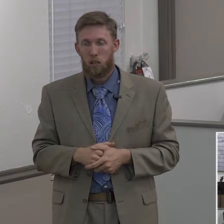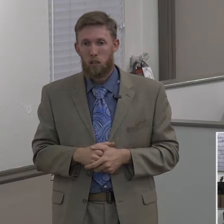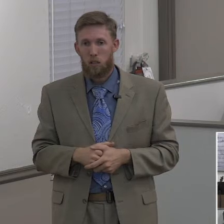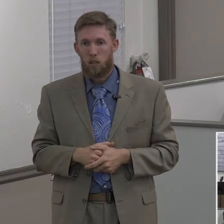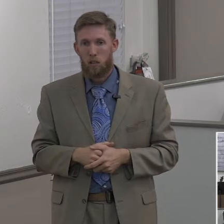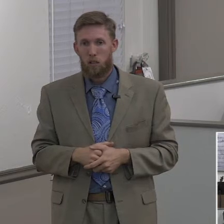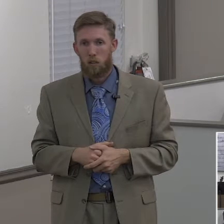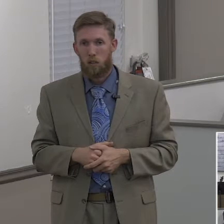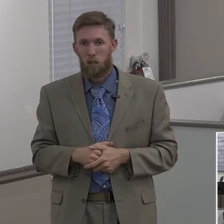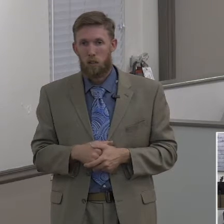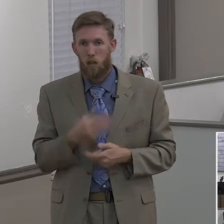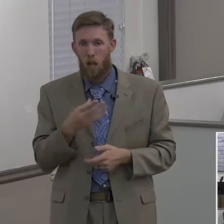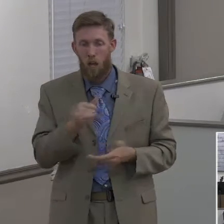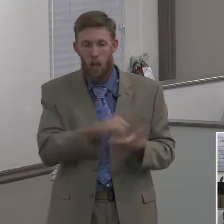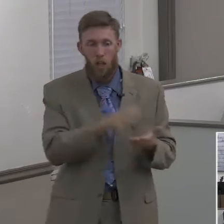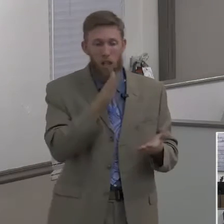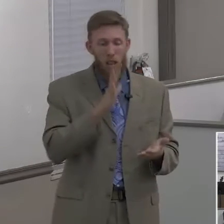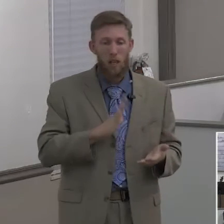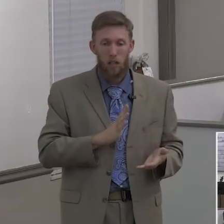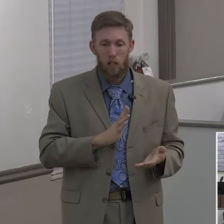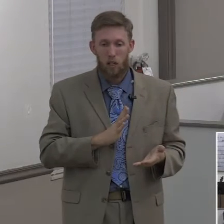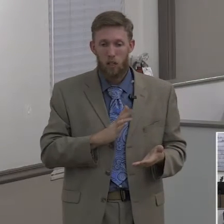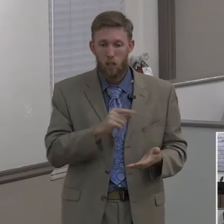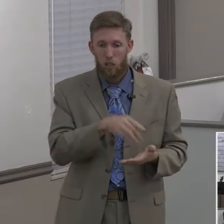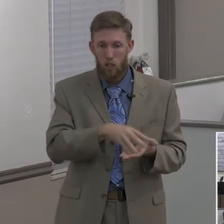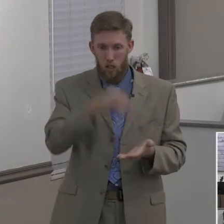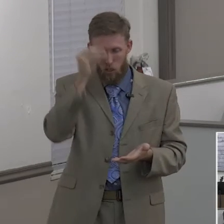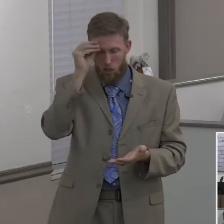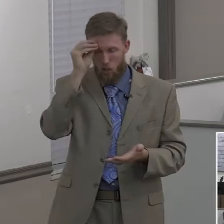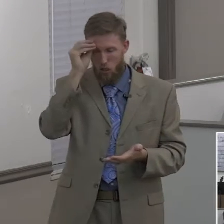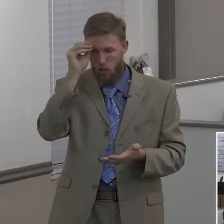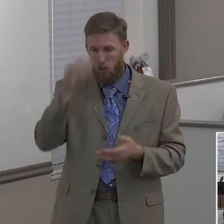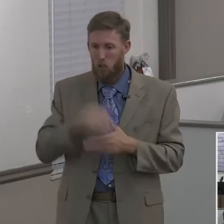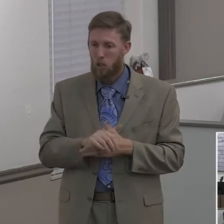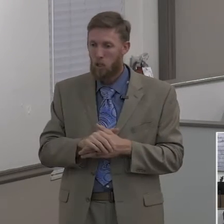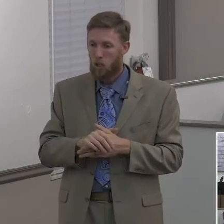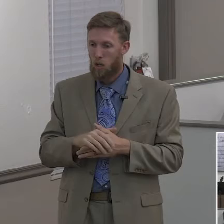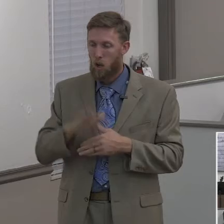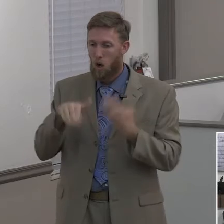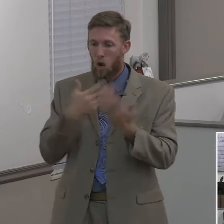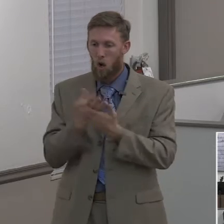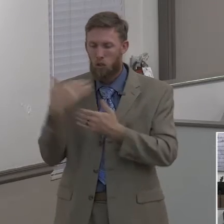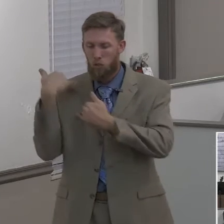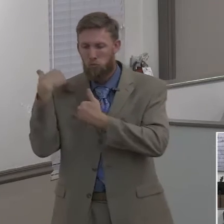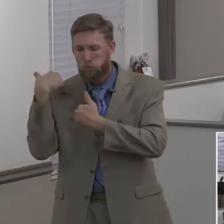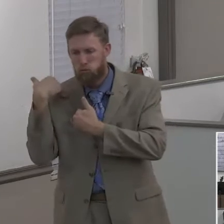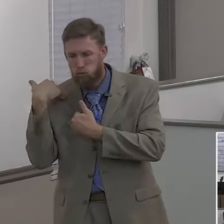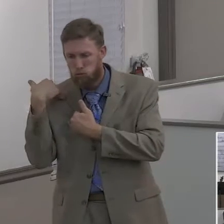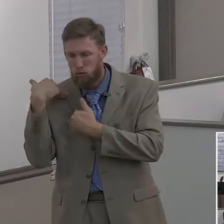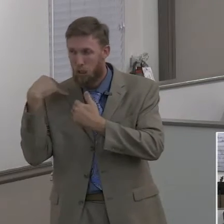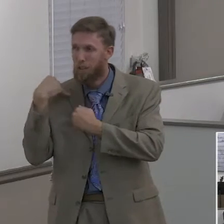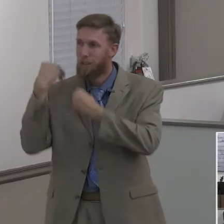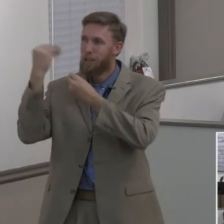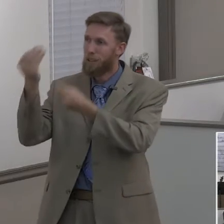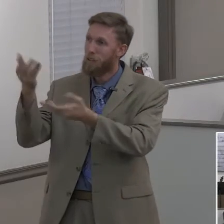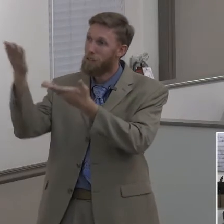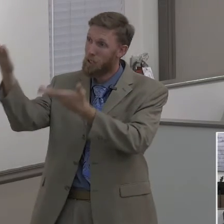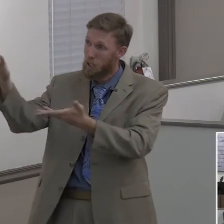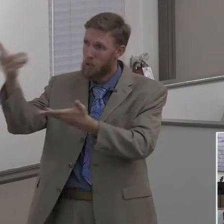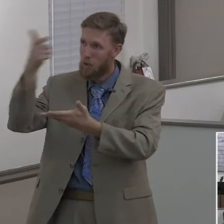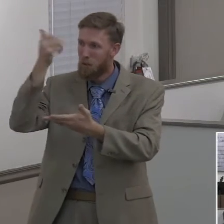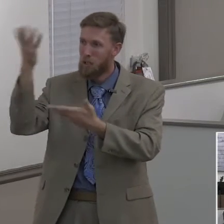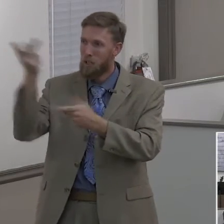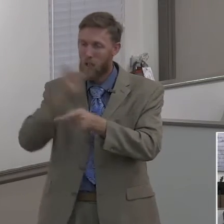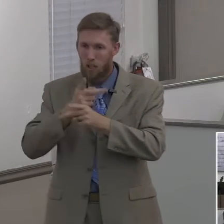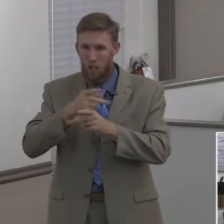to her with a lot of issues of her life, casting all your care upon Him, for He careth for you.